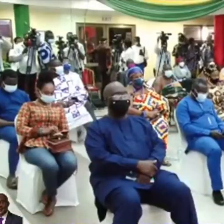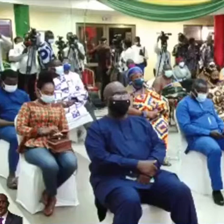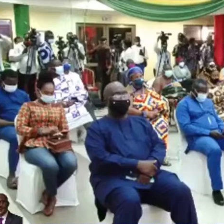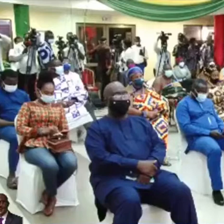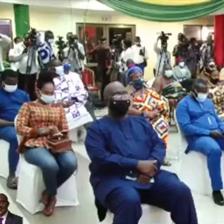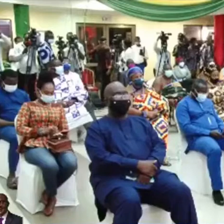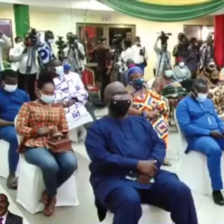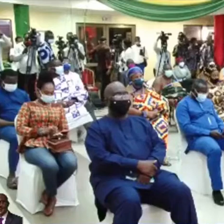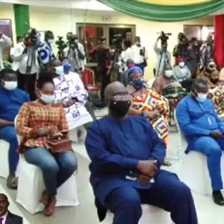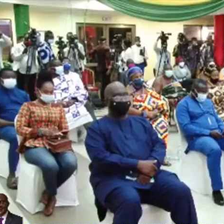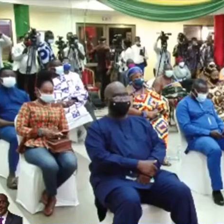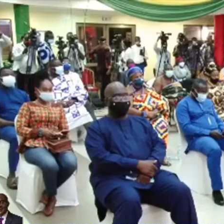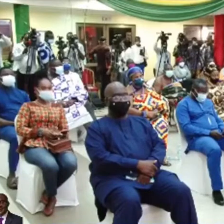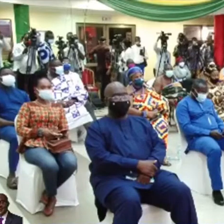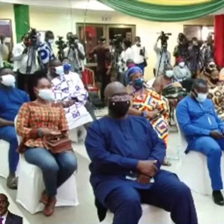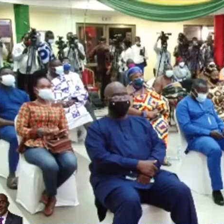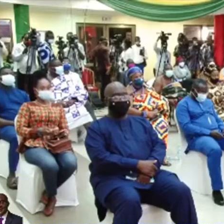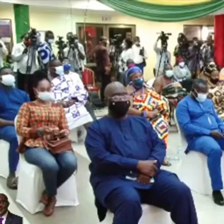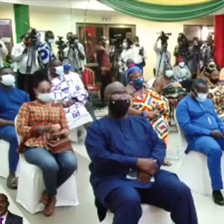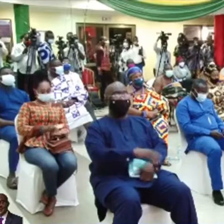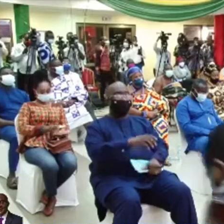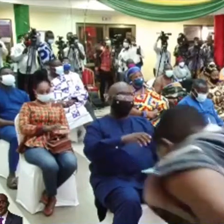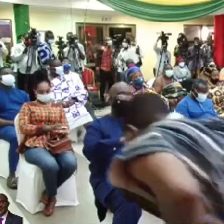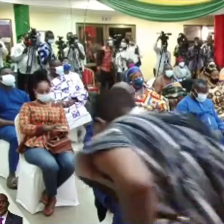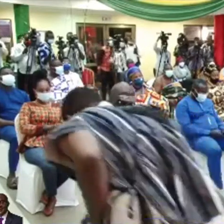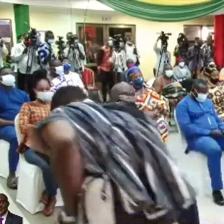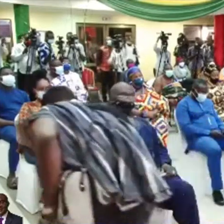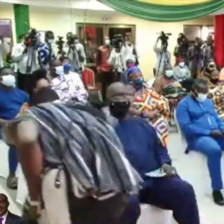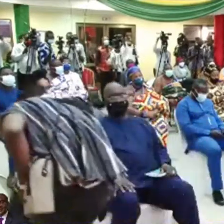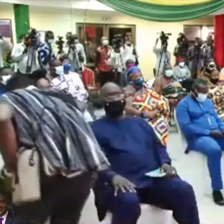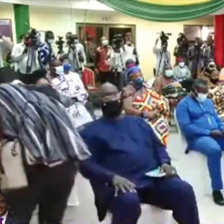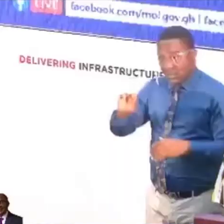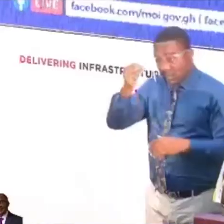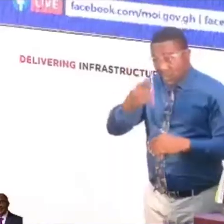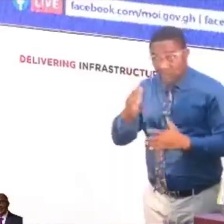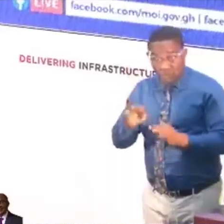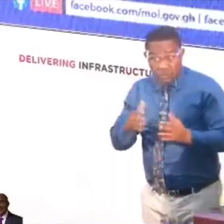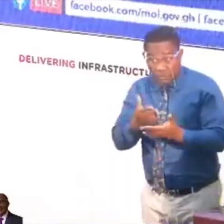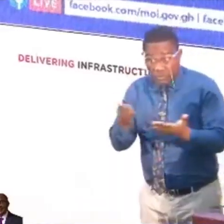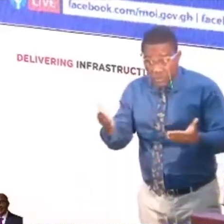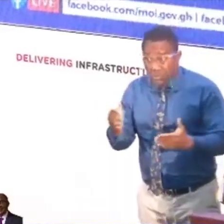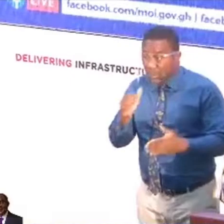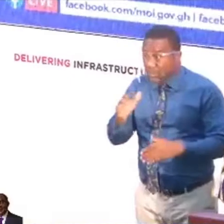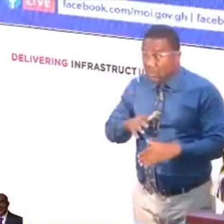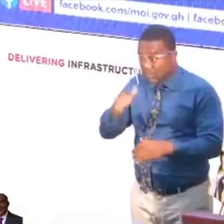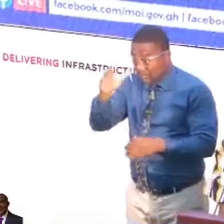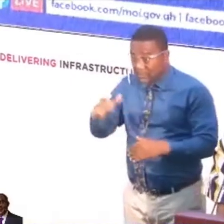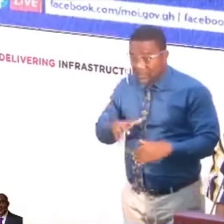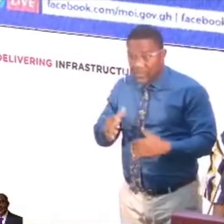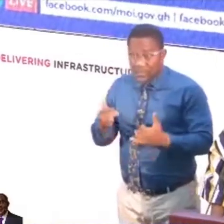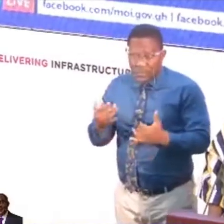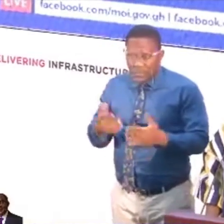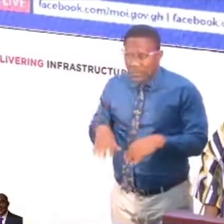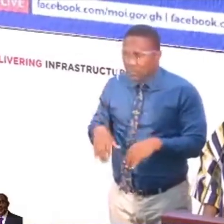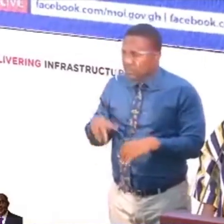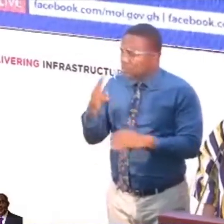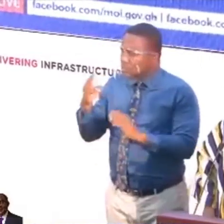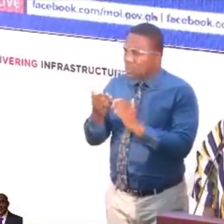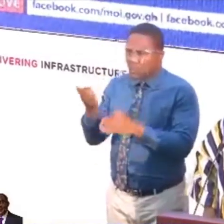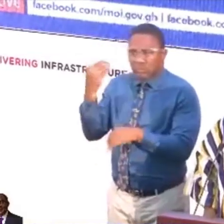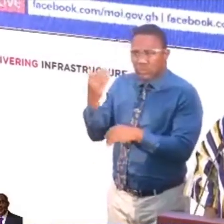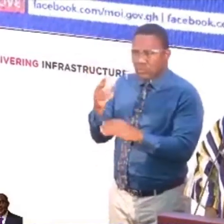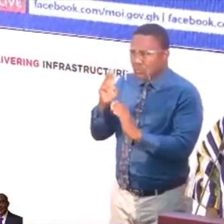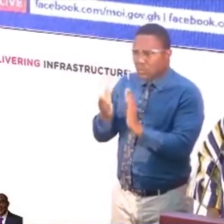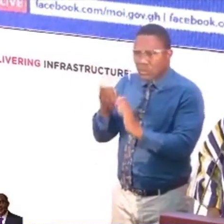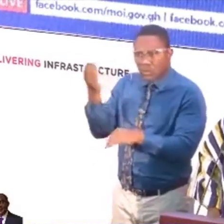Your Excellency, the Vice President, Senior Minister, Ministers of State, distinguished guests, ladies and gentlemen, a little about 2 hours ago, that's just